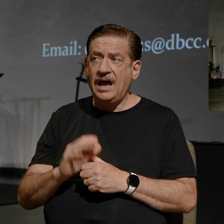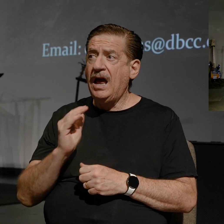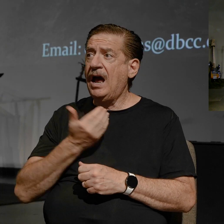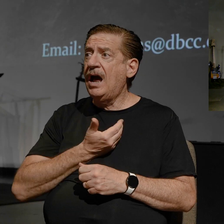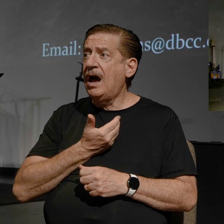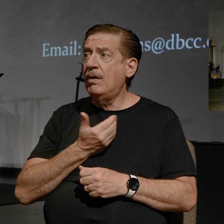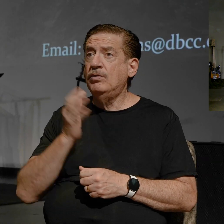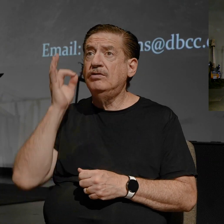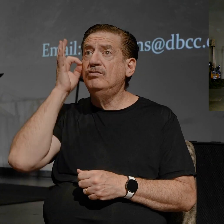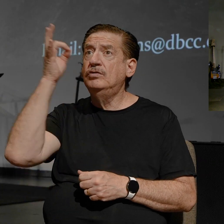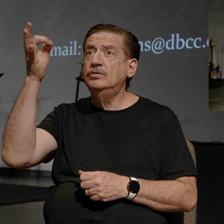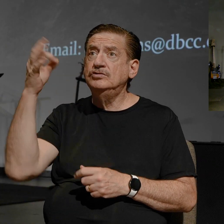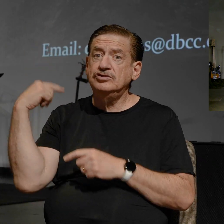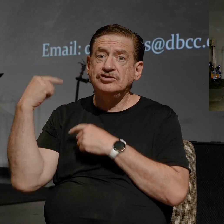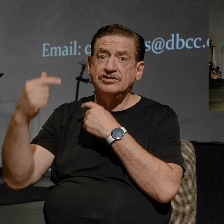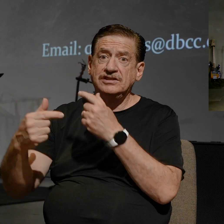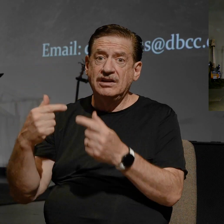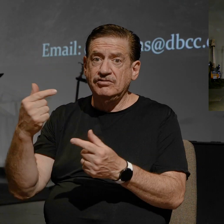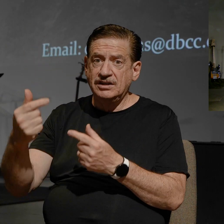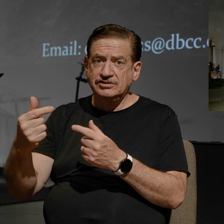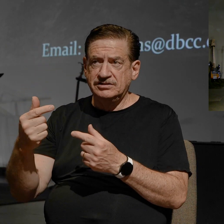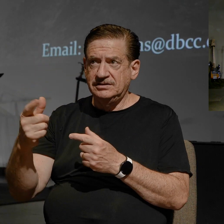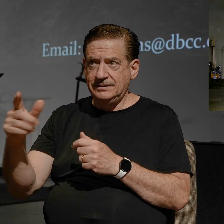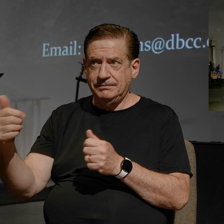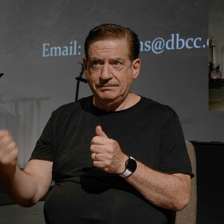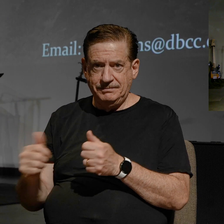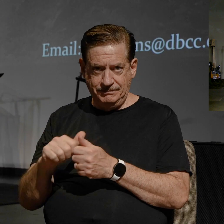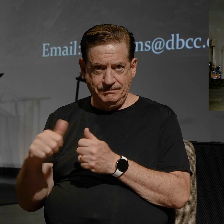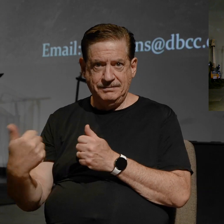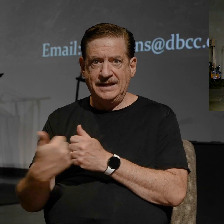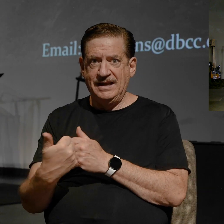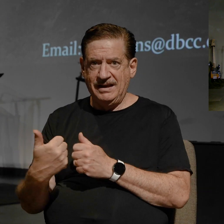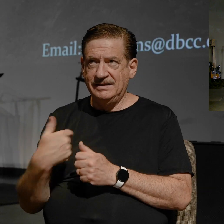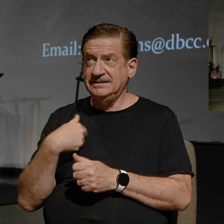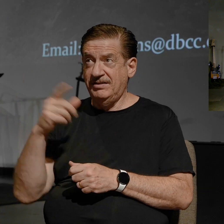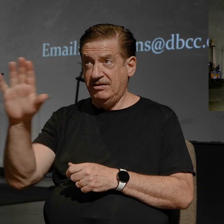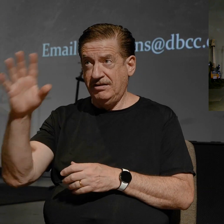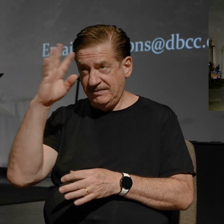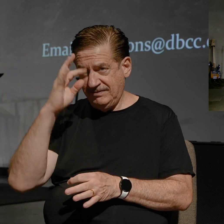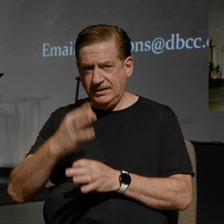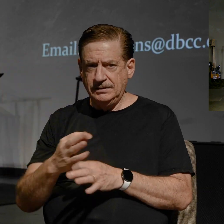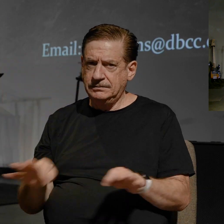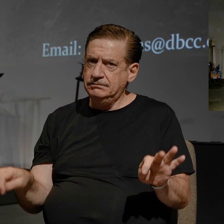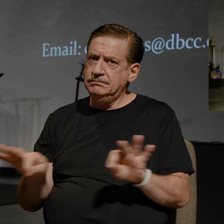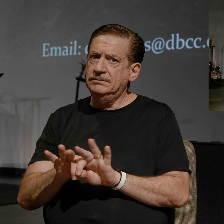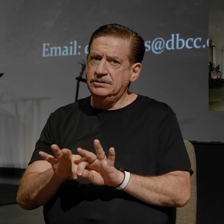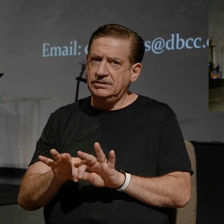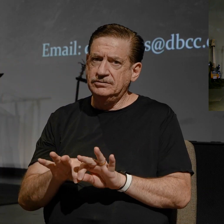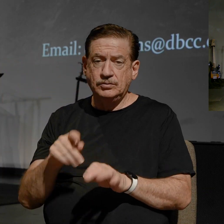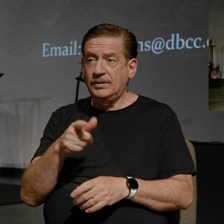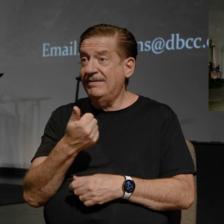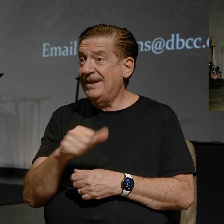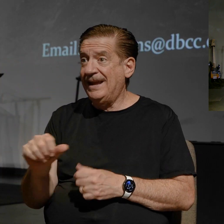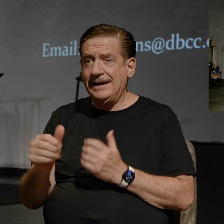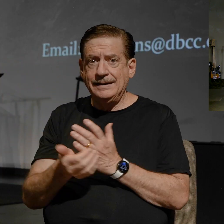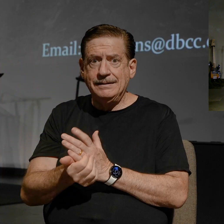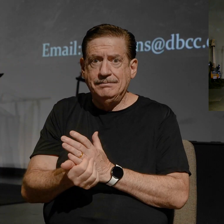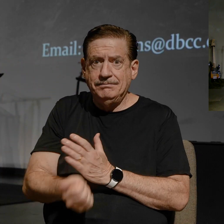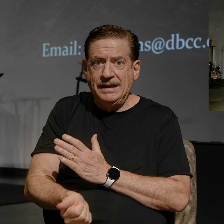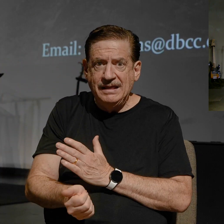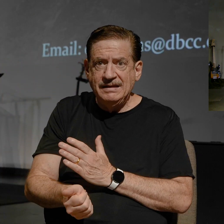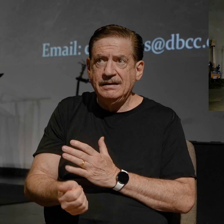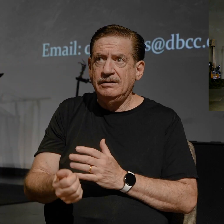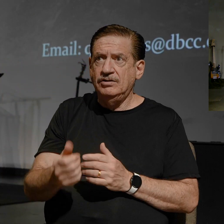Our future generations coming behind us, their faith should be our utmost importance. So if you have any ability and